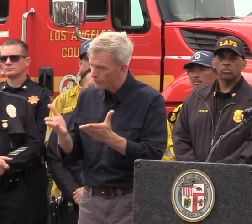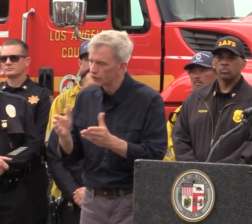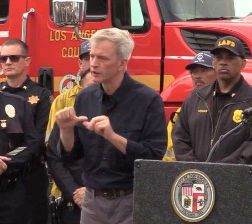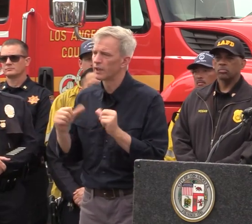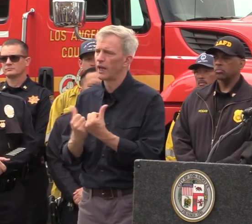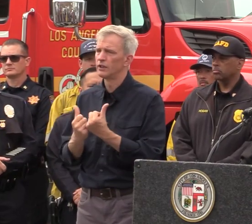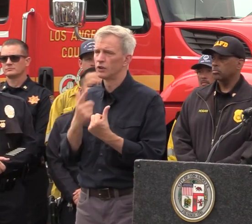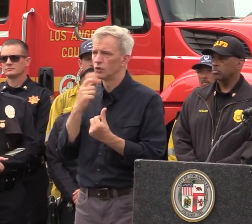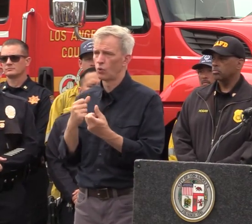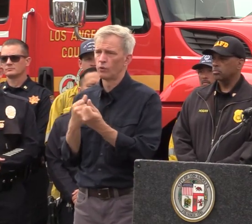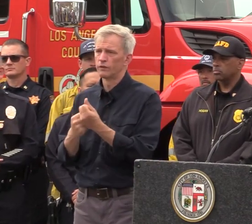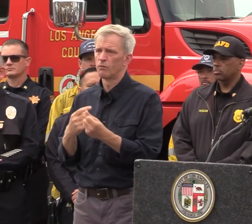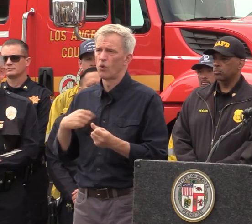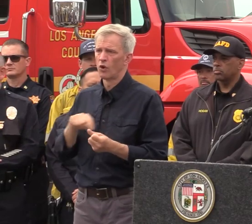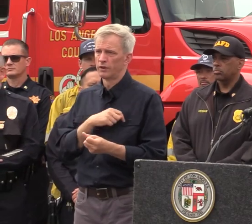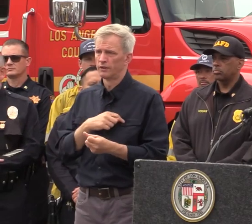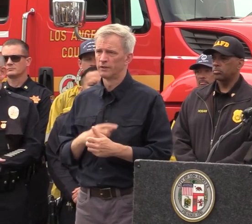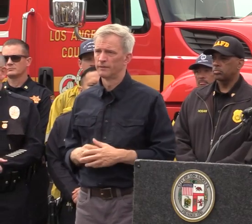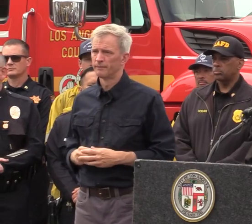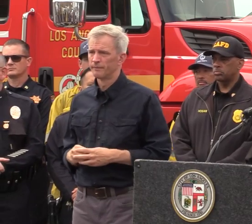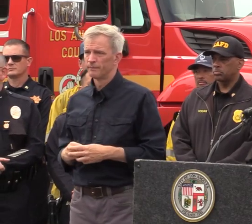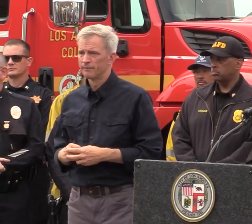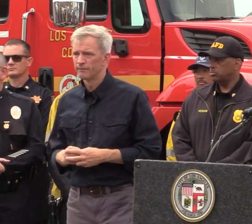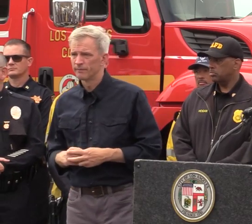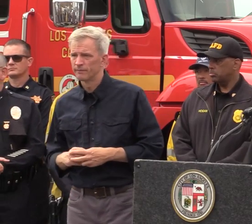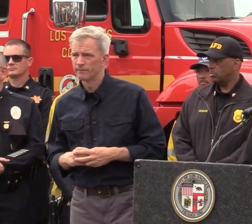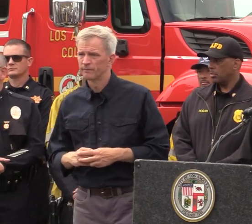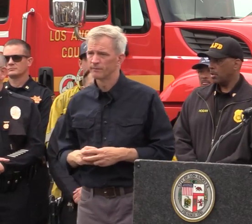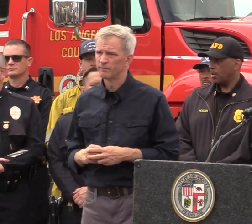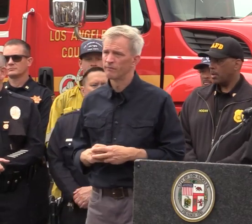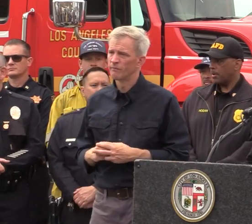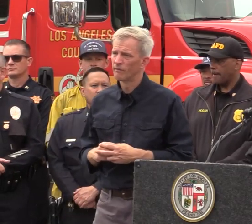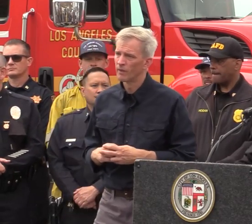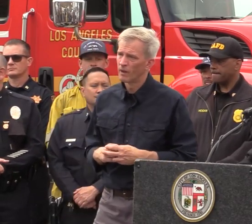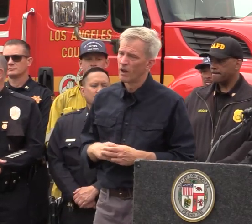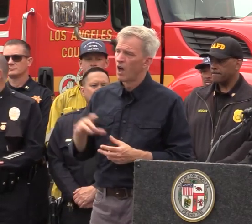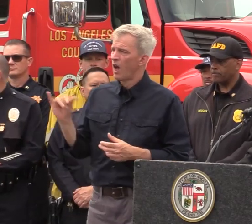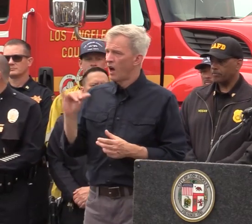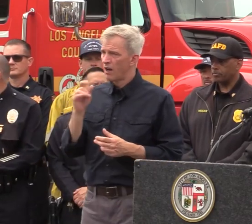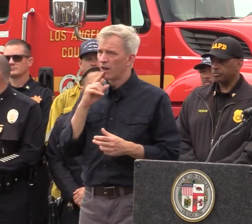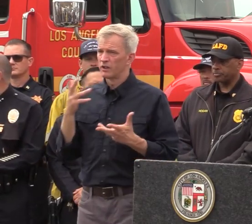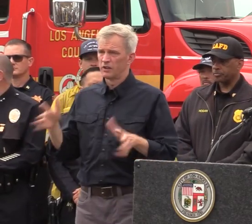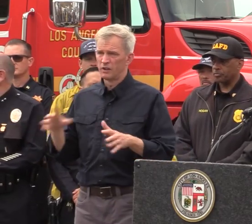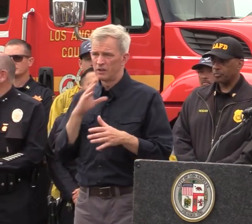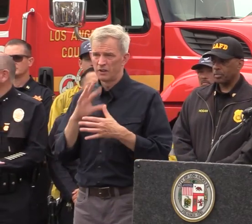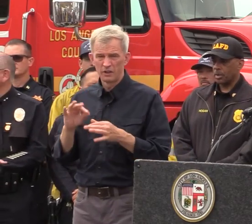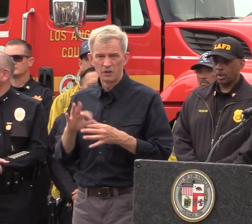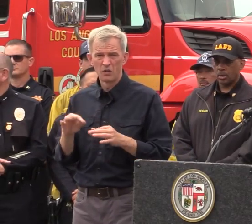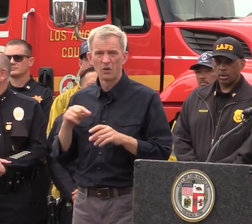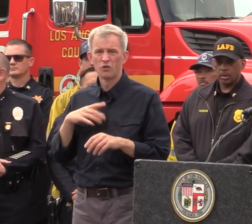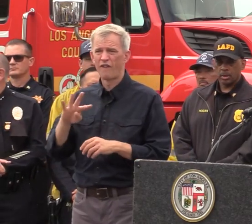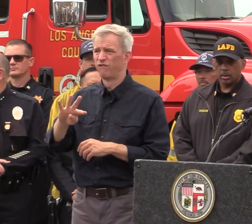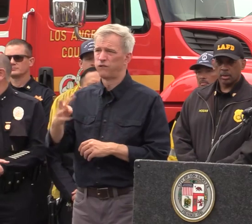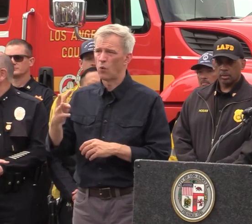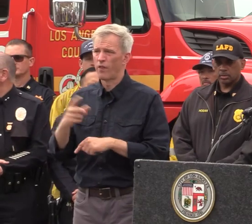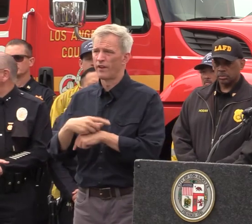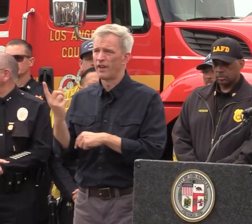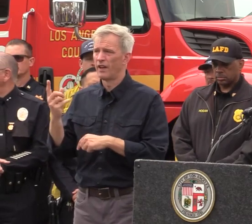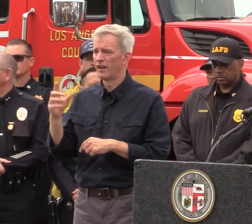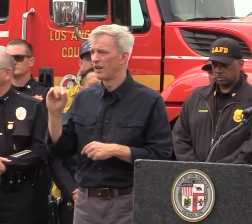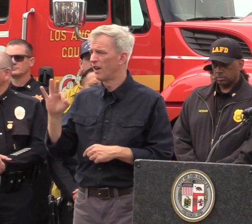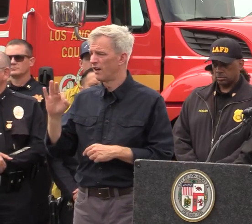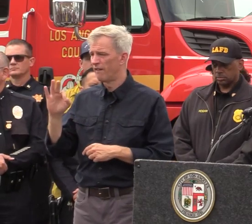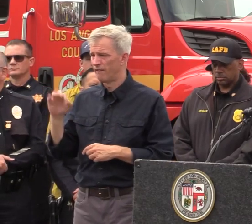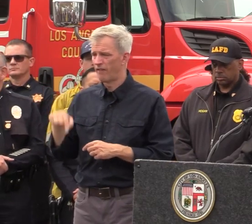who have lent their support and resources. As it's been stated, we are now on the fourth day of the Palisades fire,